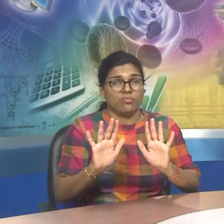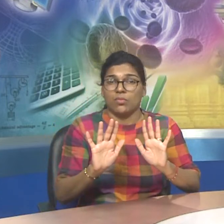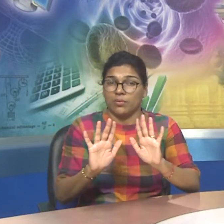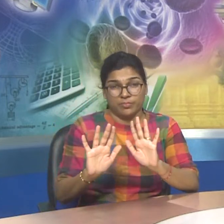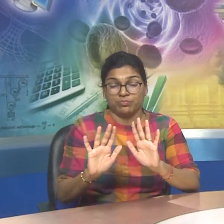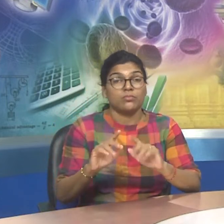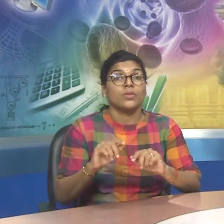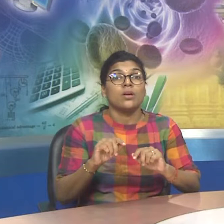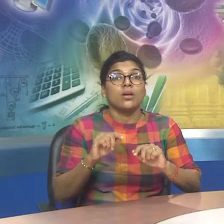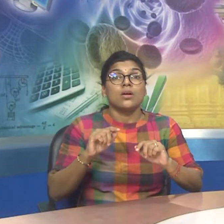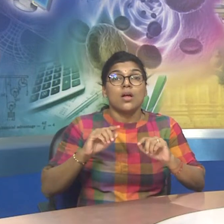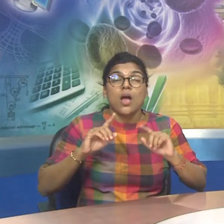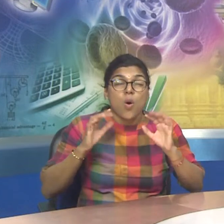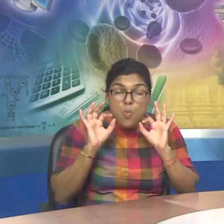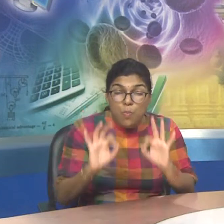peace.